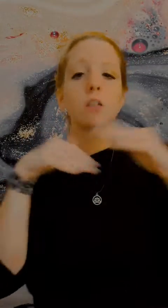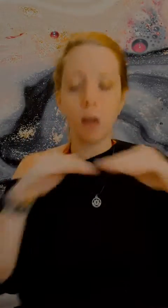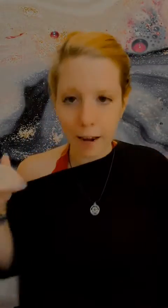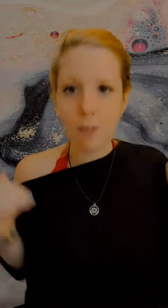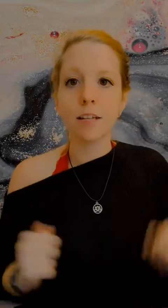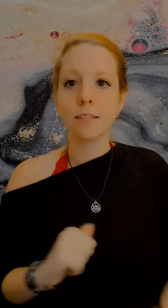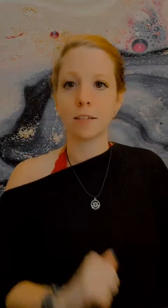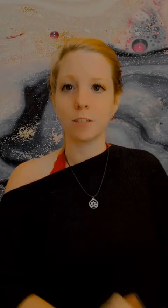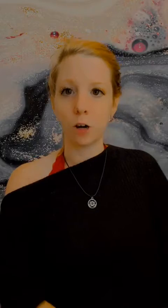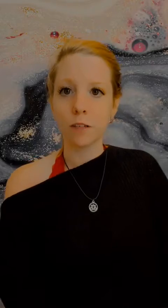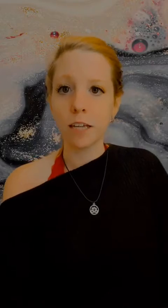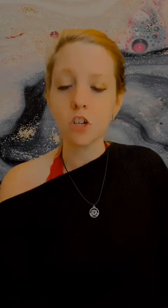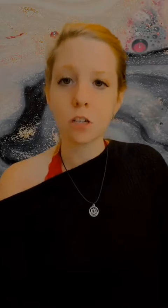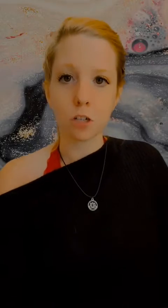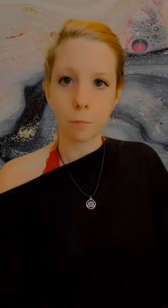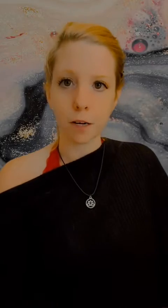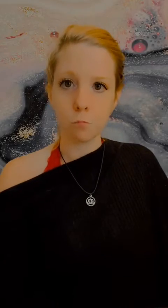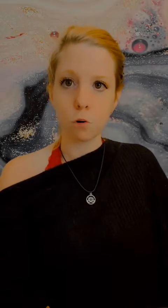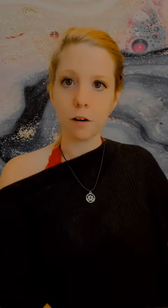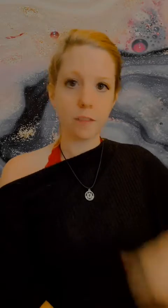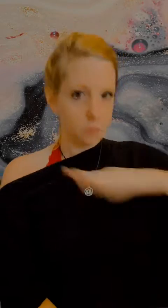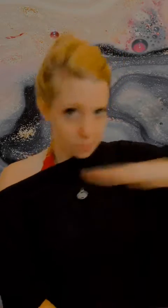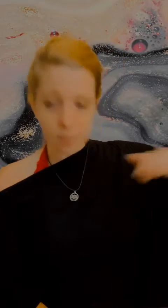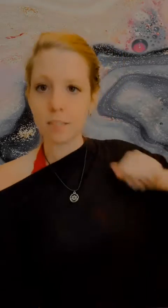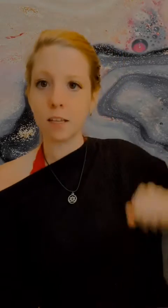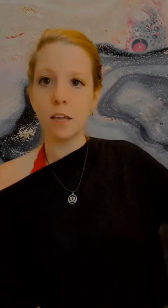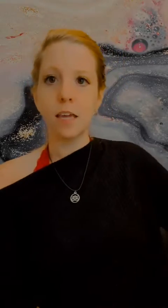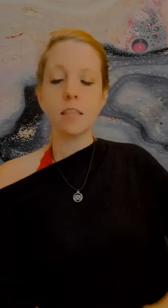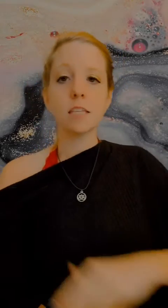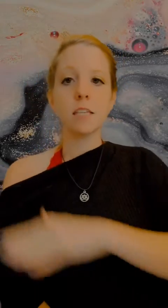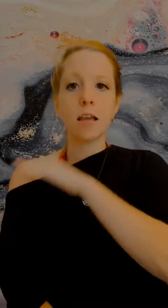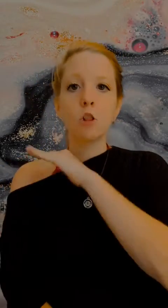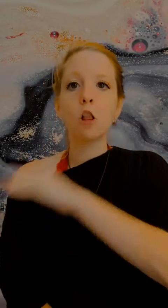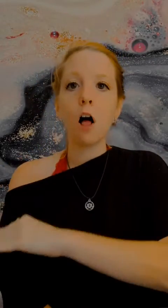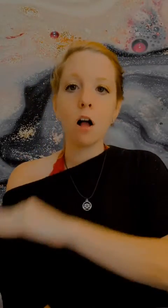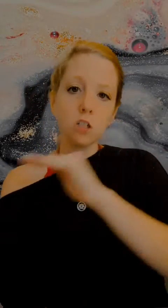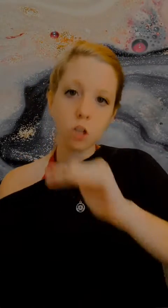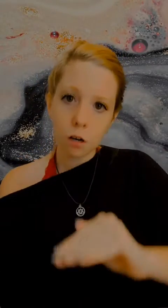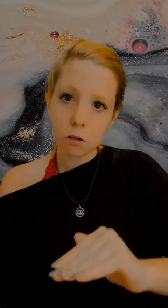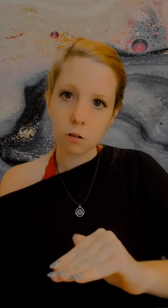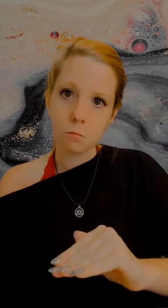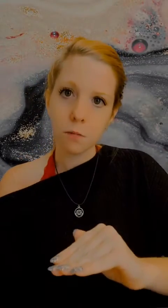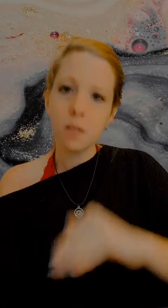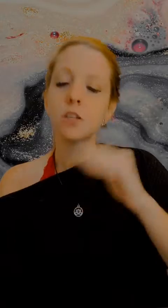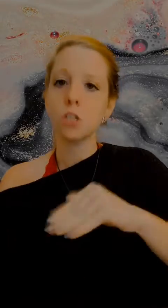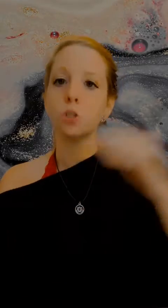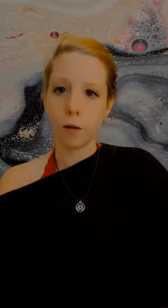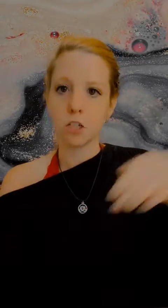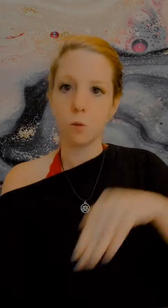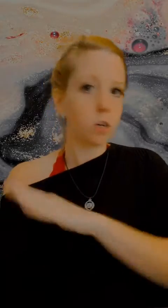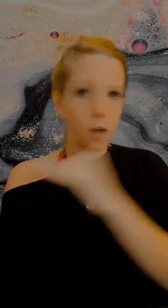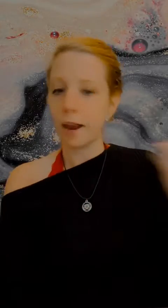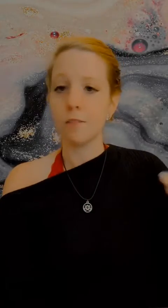not having sex in our relationship anymore, that this is a long-term situation. We're not having